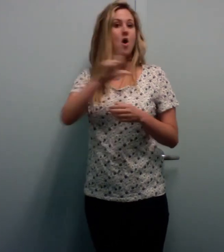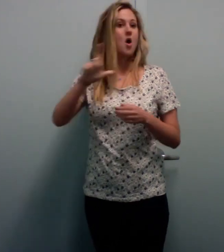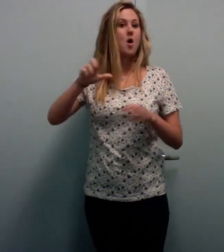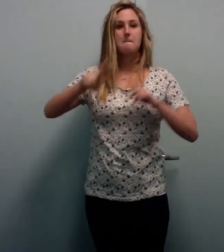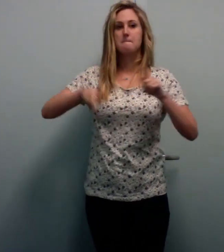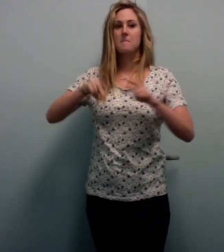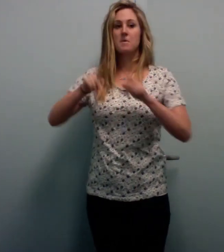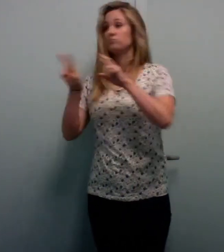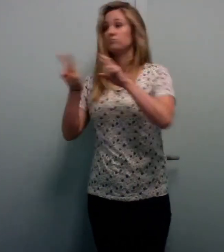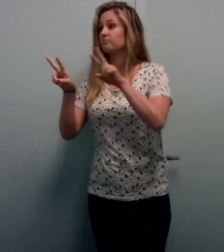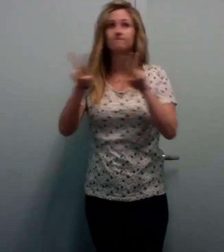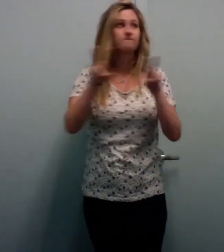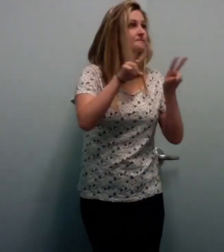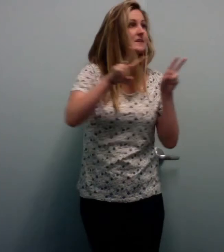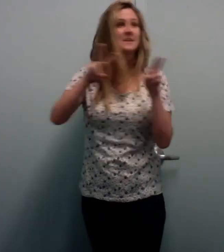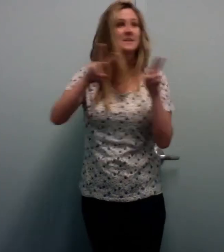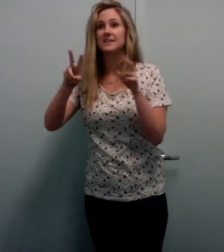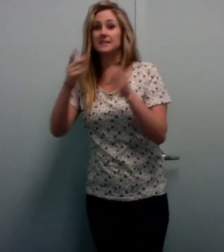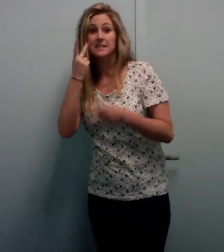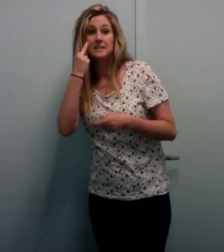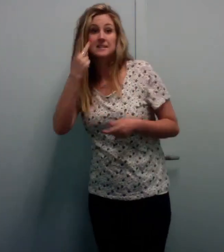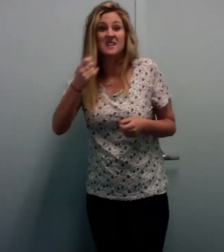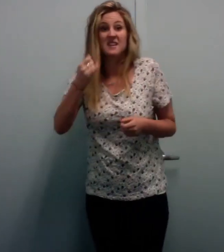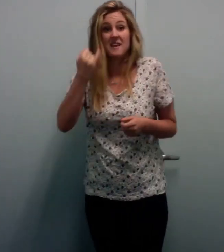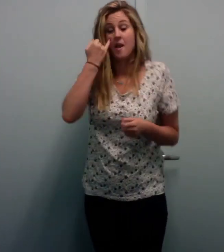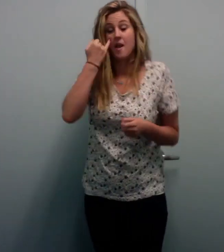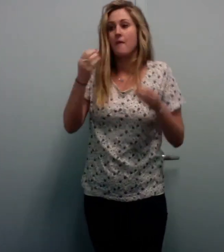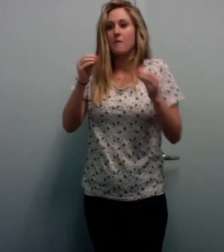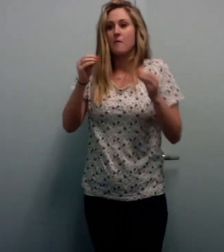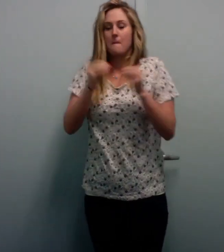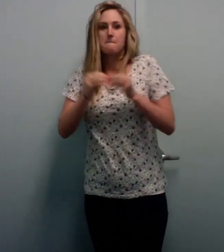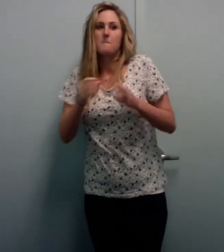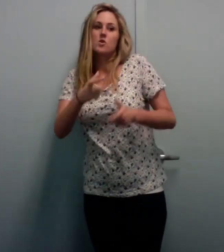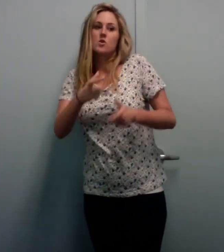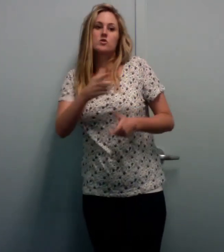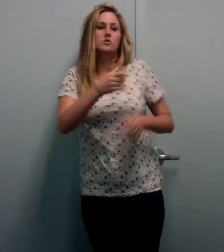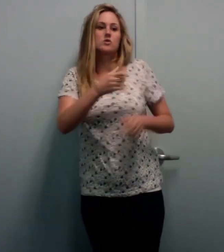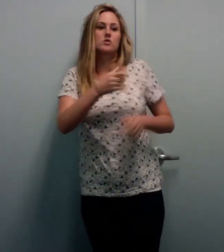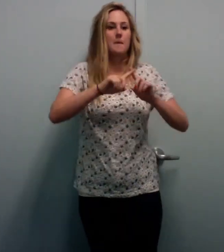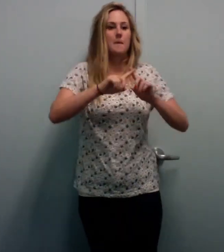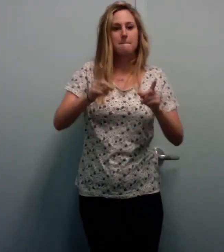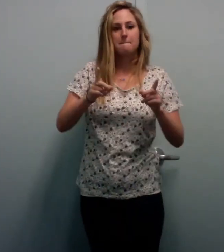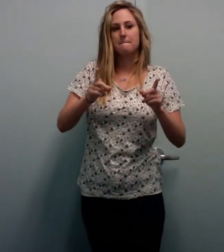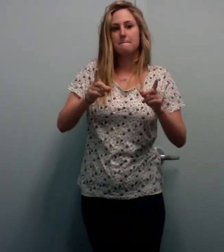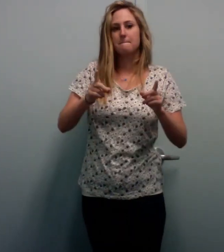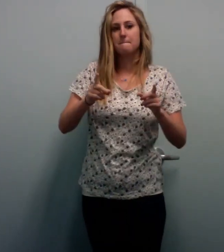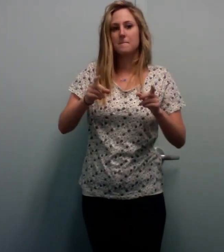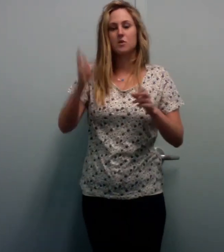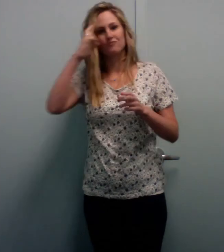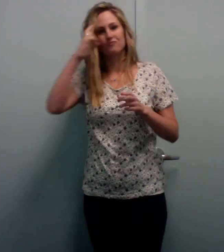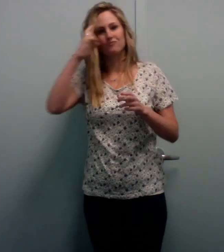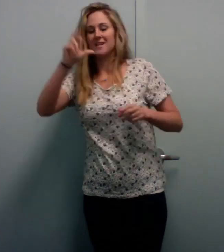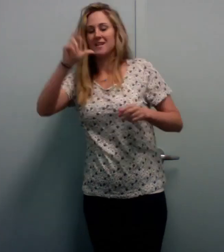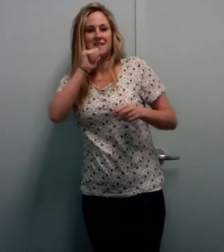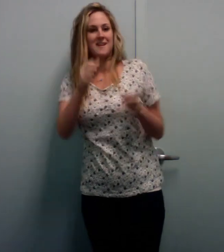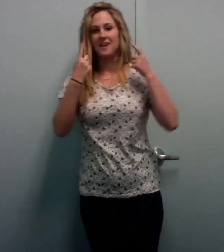calm, some vendors were upset. I think some of the dealers were upset because it makes them look bad. Police did shut down one aisle for about an hour so they